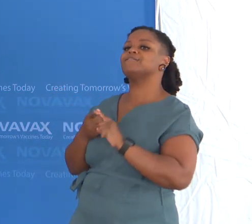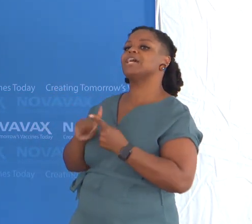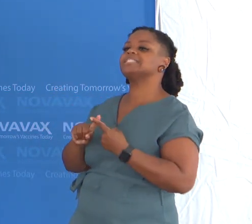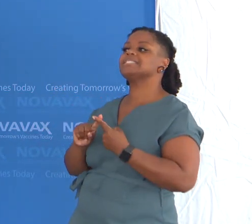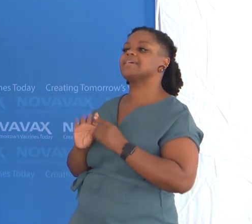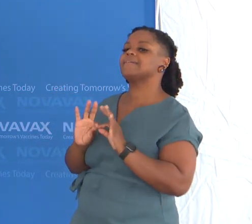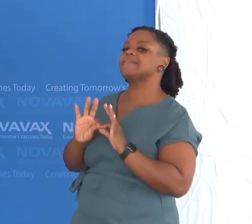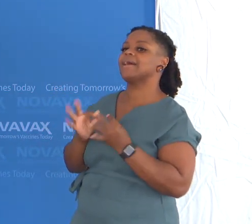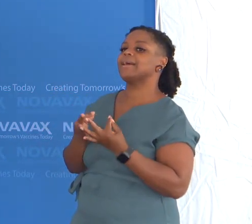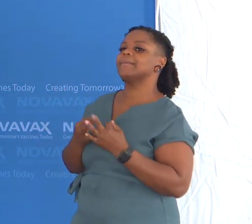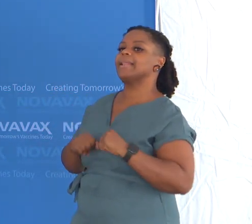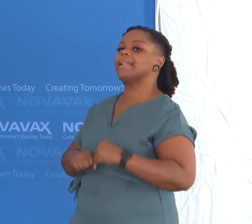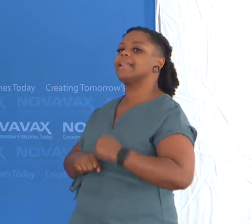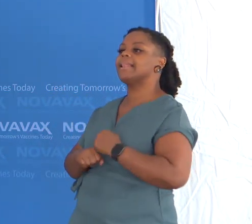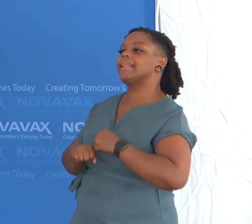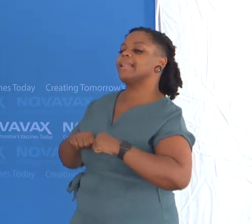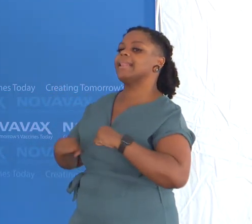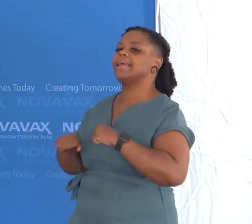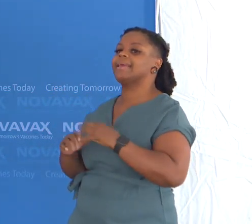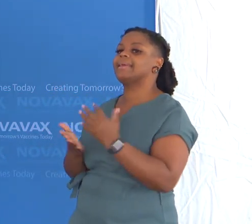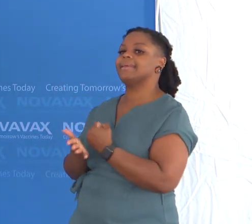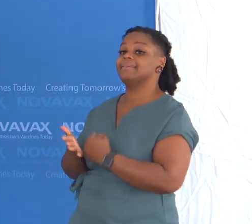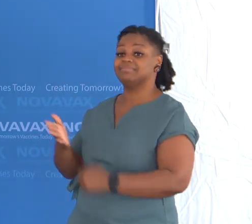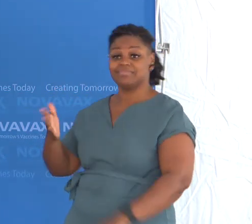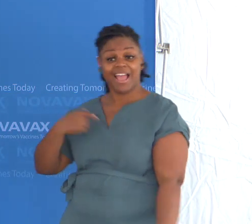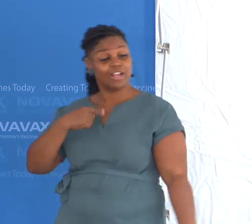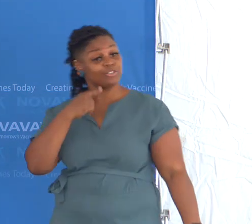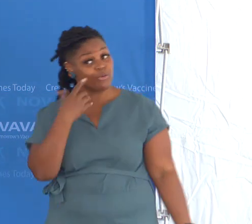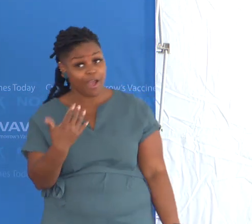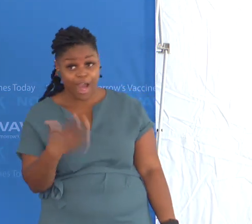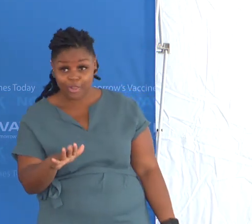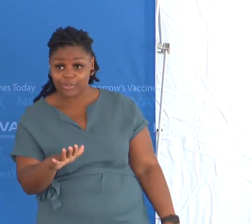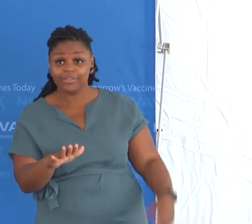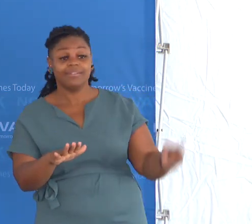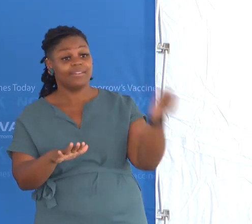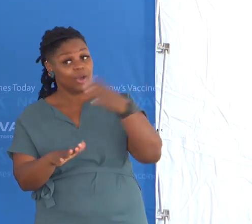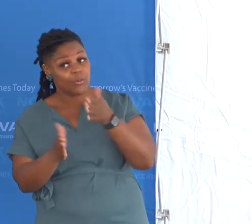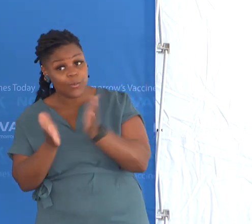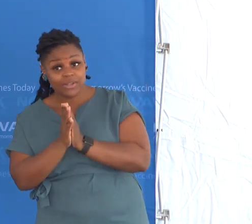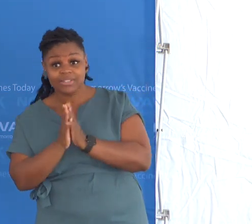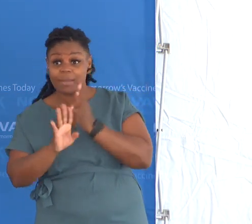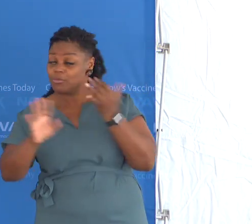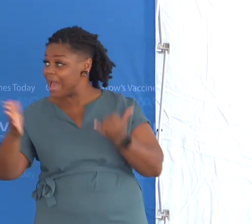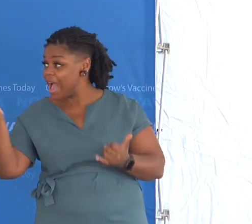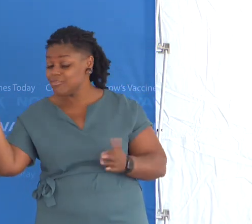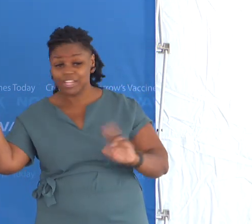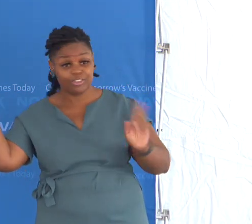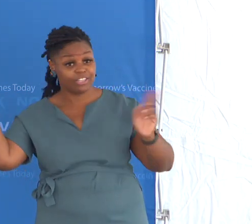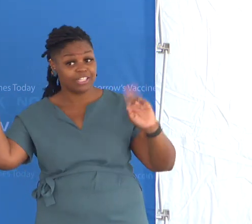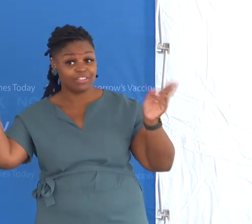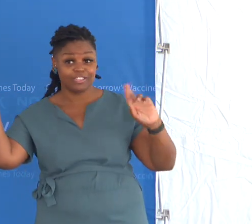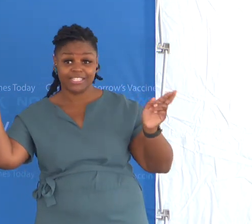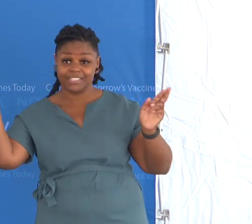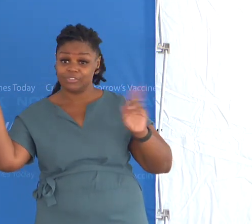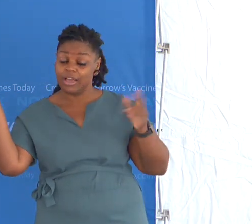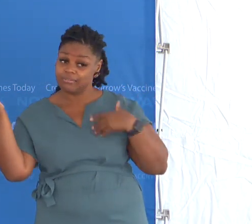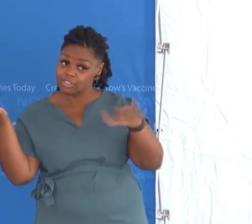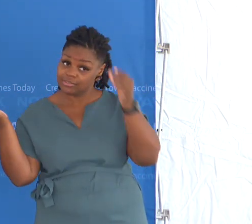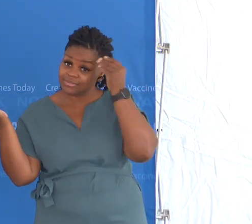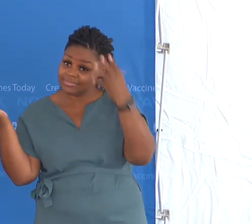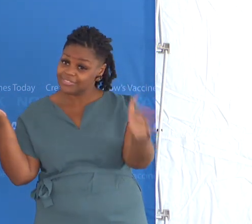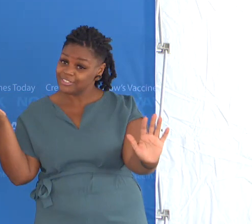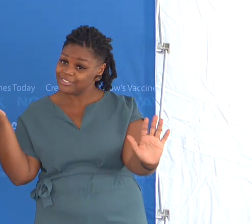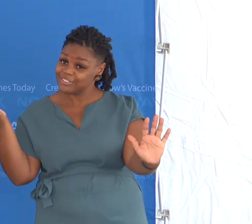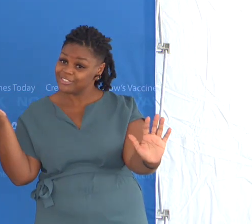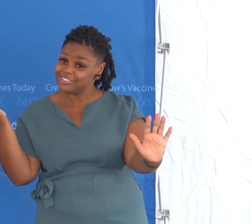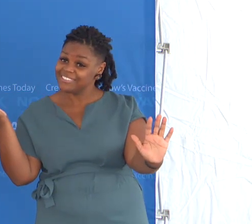Like, I told you, if you had sent your request in, you could line up and get the vaccine right over there this morning. I'm just trying to put